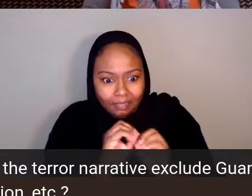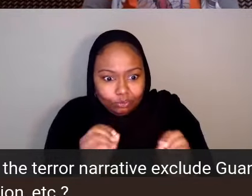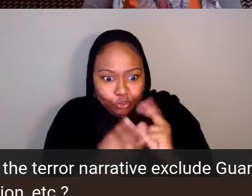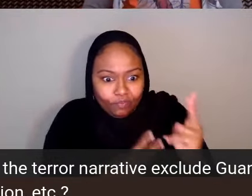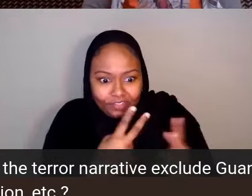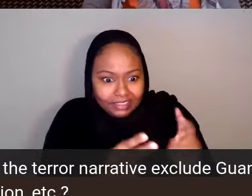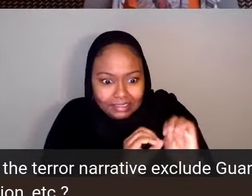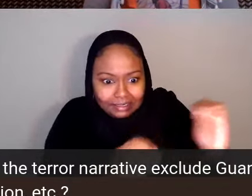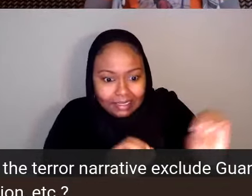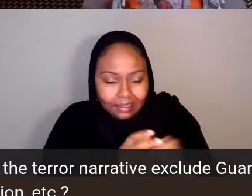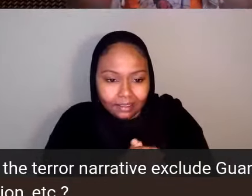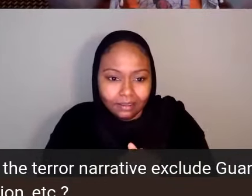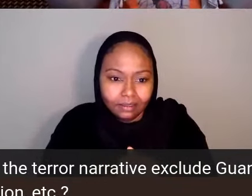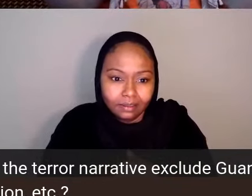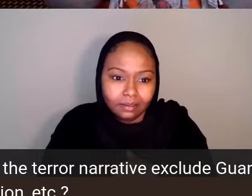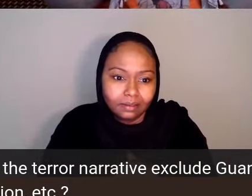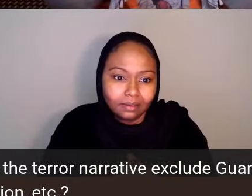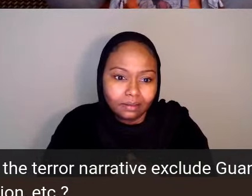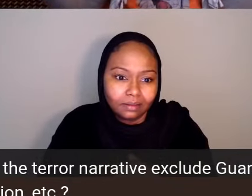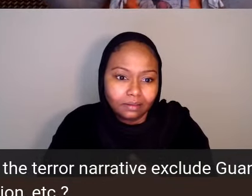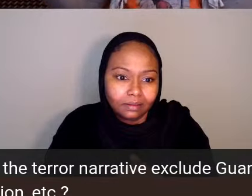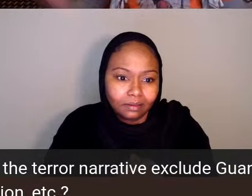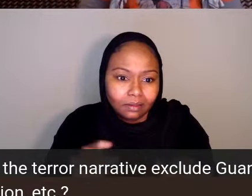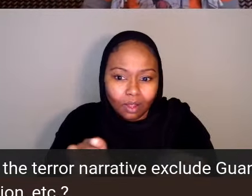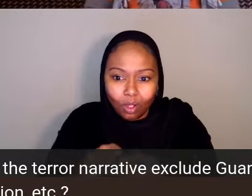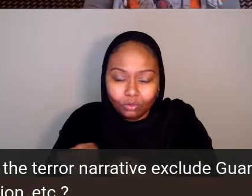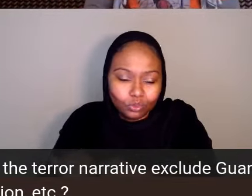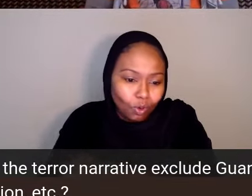a secrecy and also power.